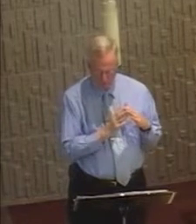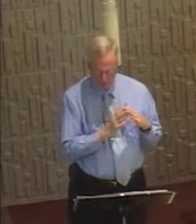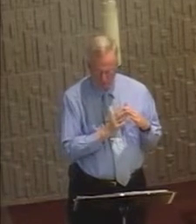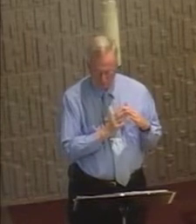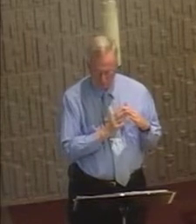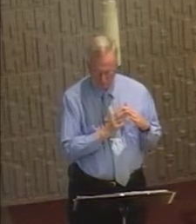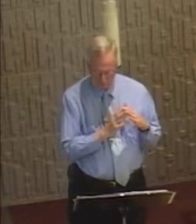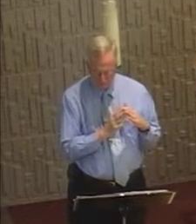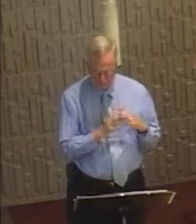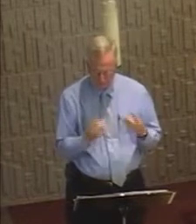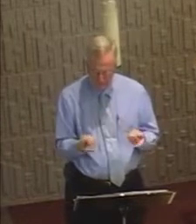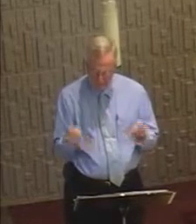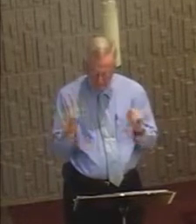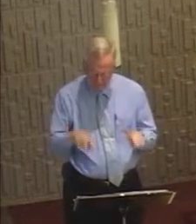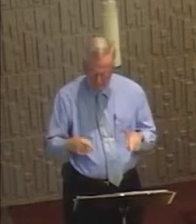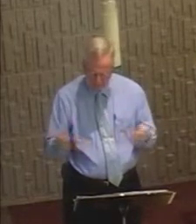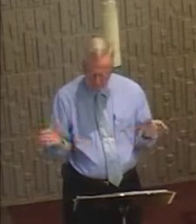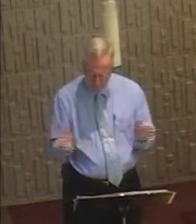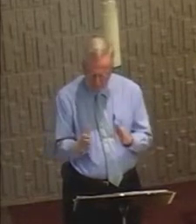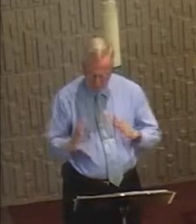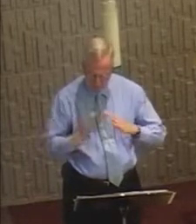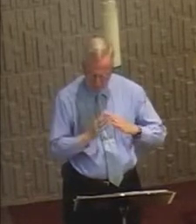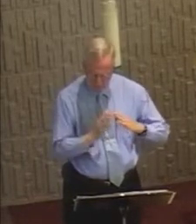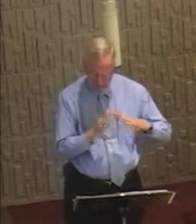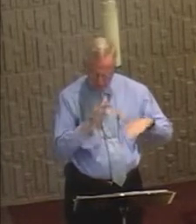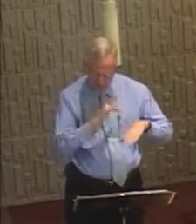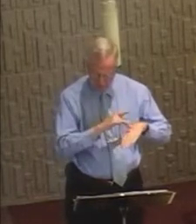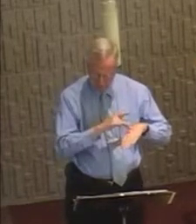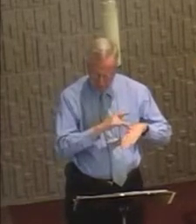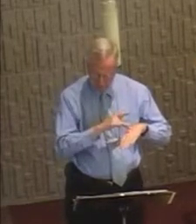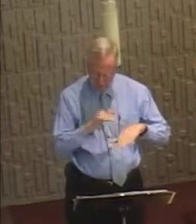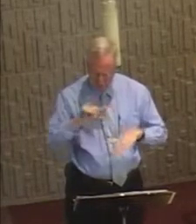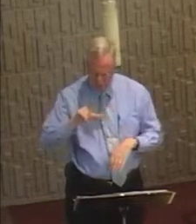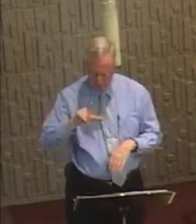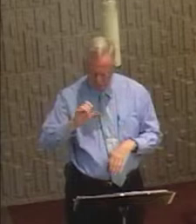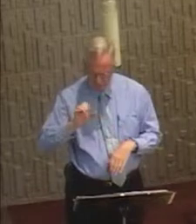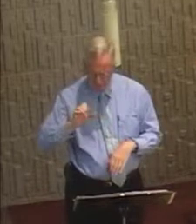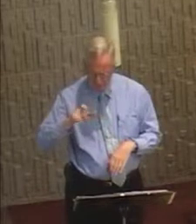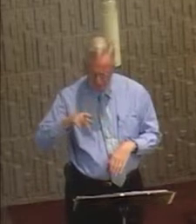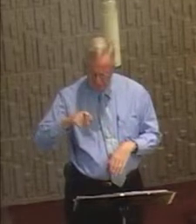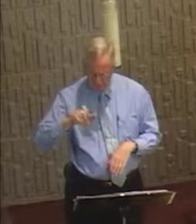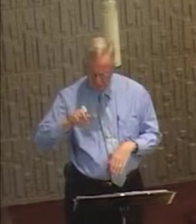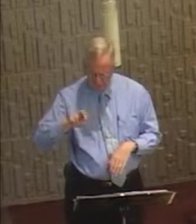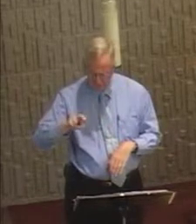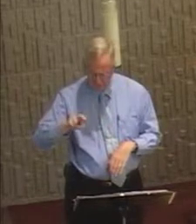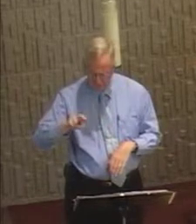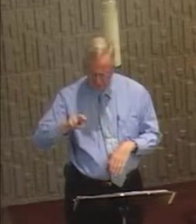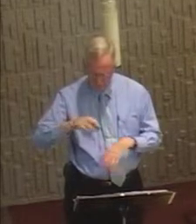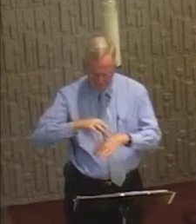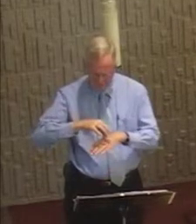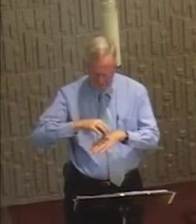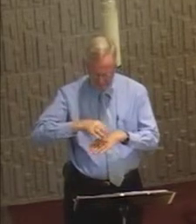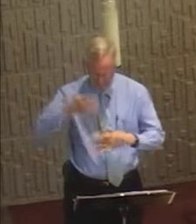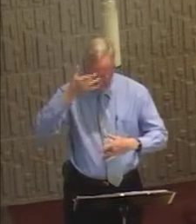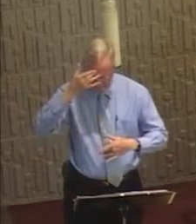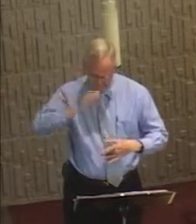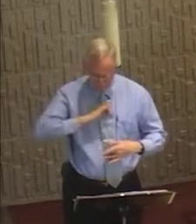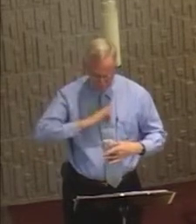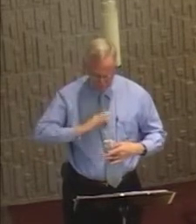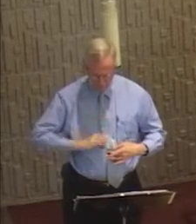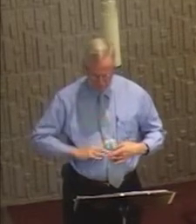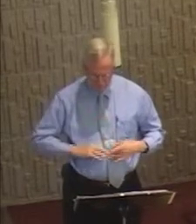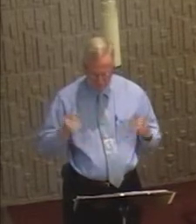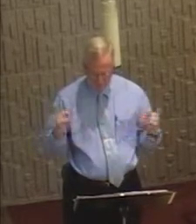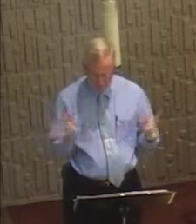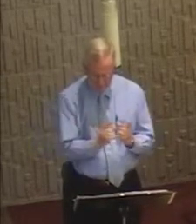As Jesus continued his journey to Jerusalem, he traveled through Samaria and Galilee. As he